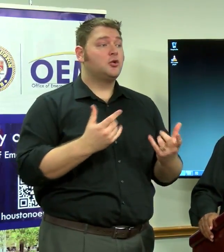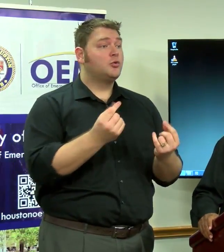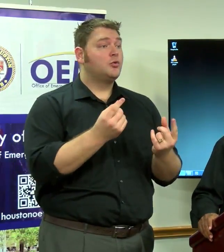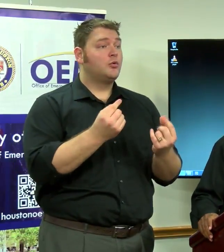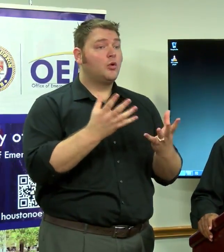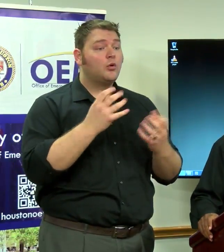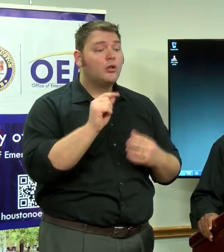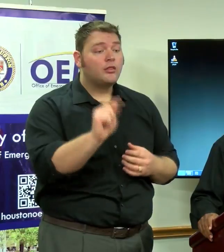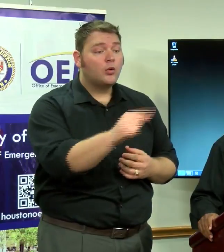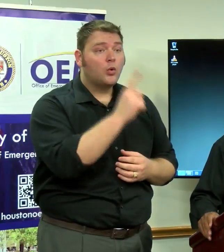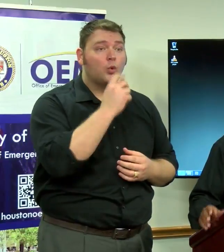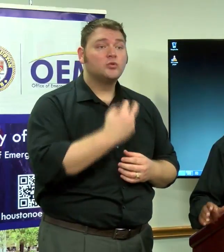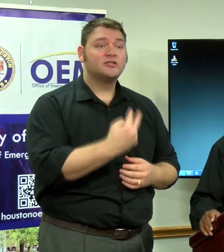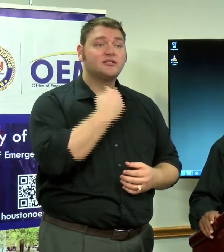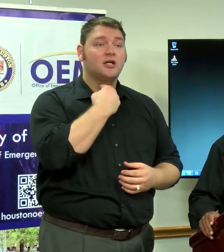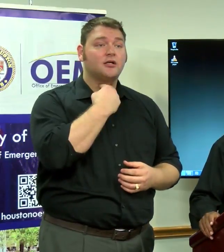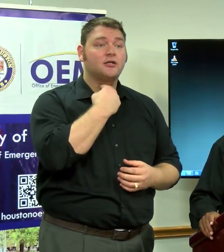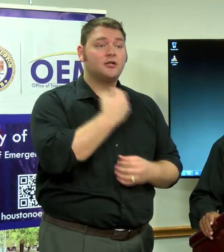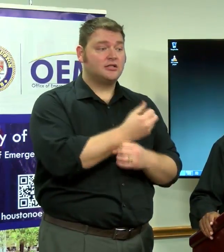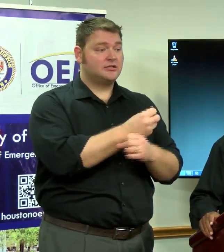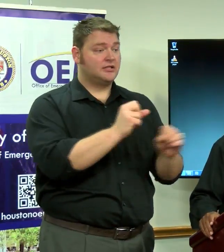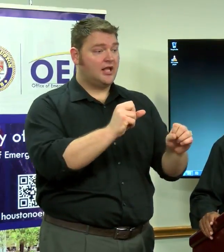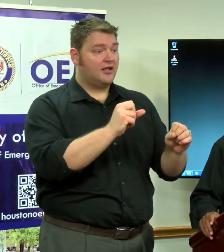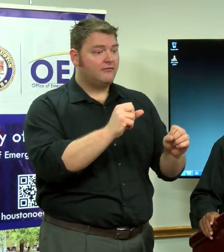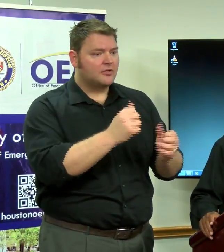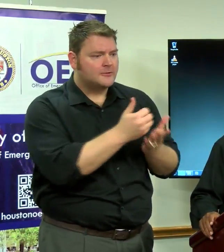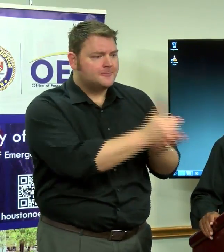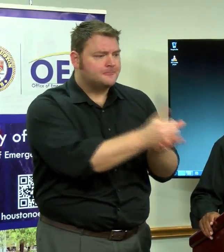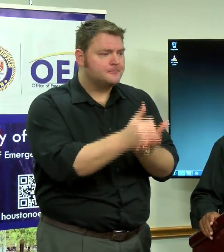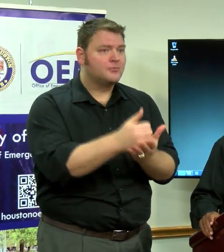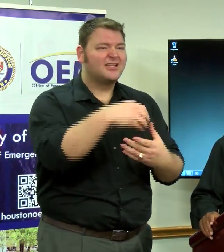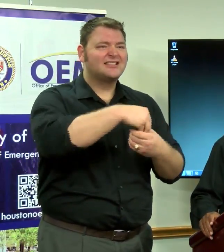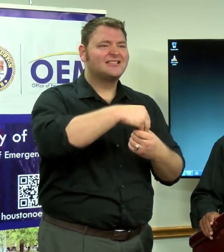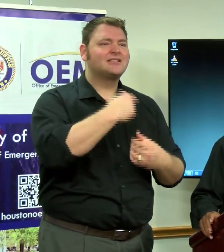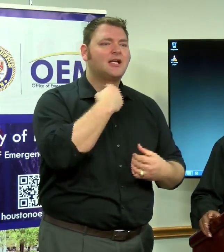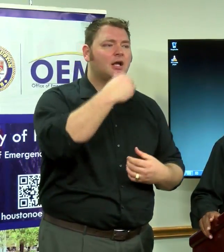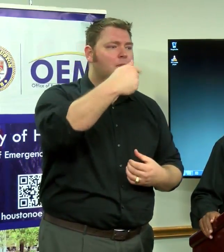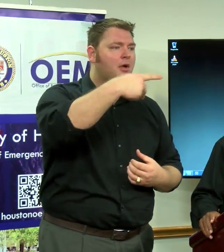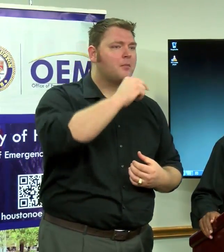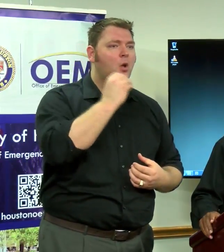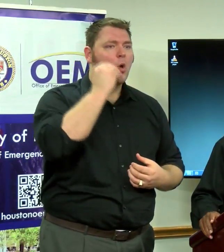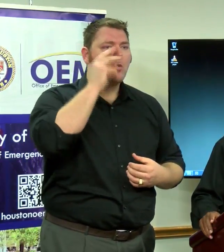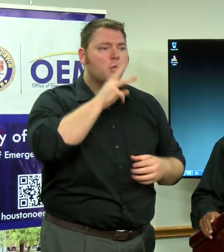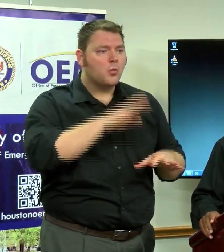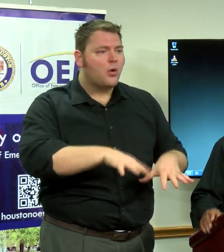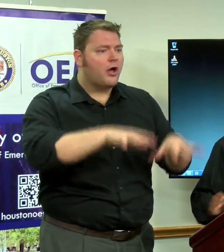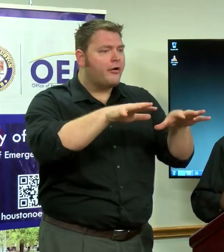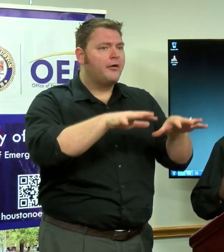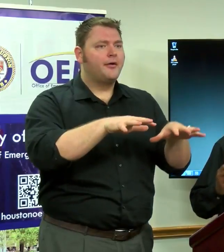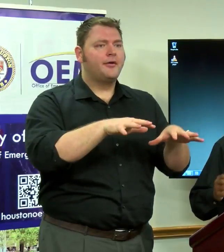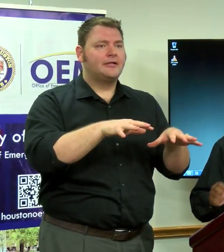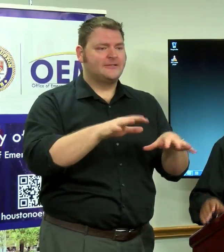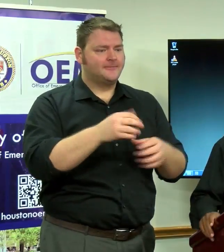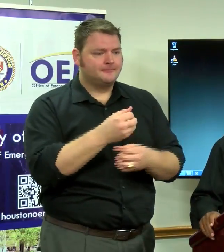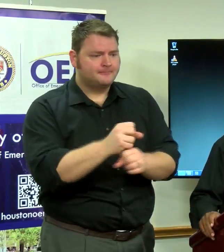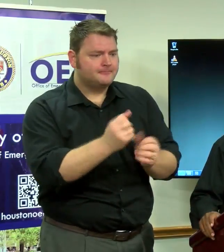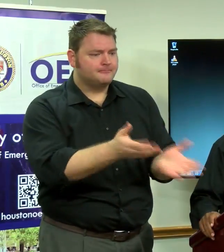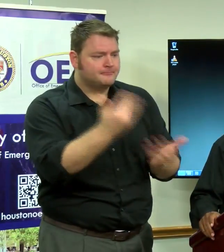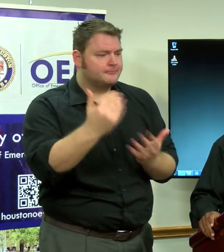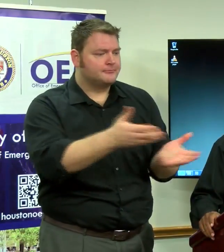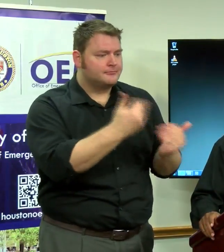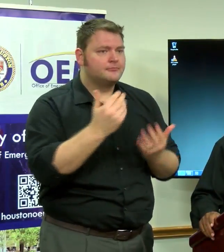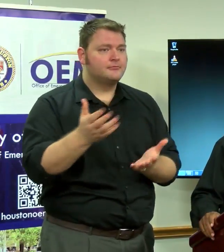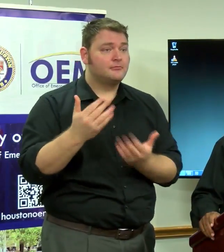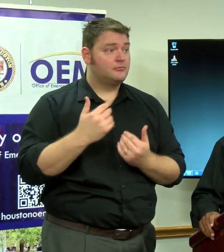those individuals who are in their homes or apartments that may be in stressful situations, and to get them out of there.